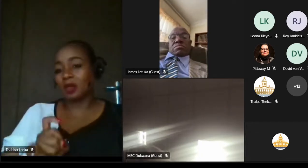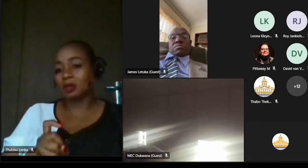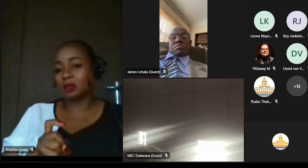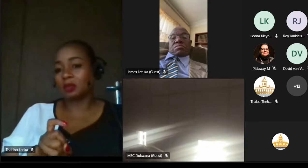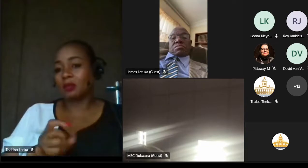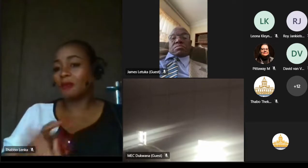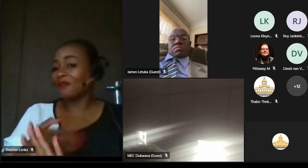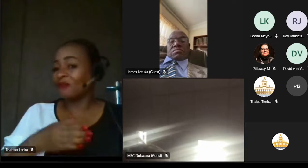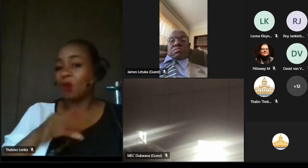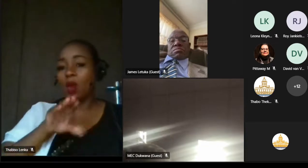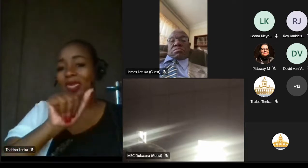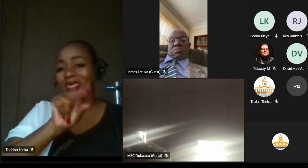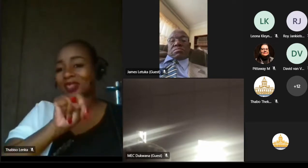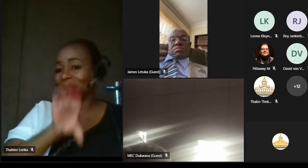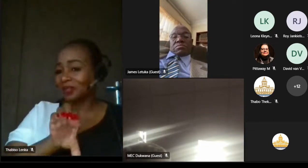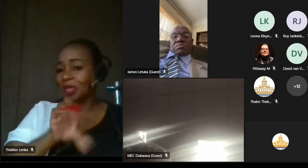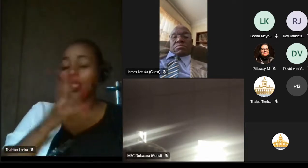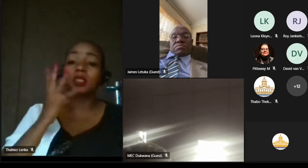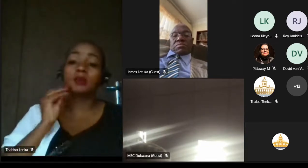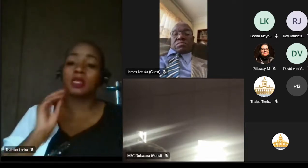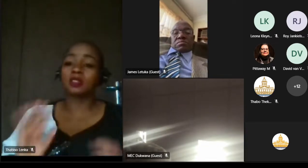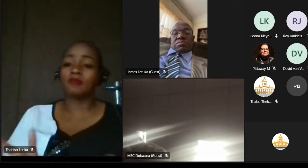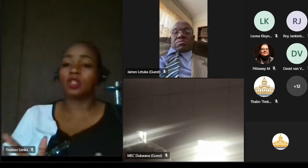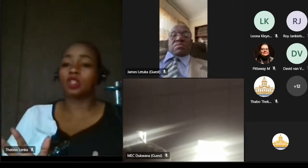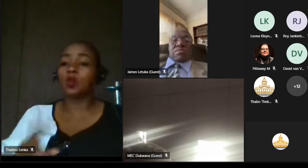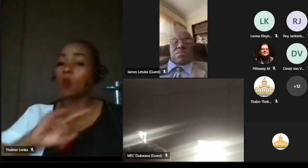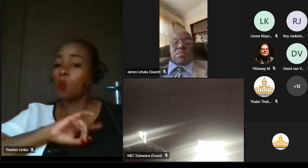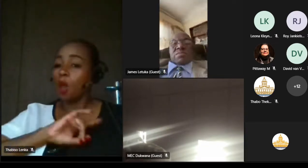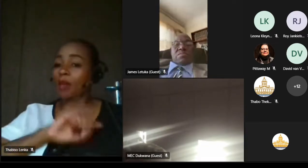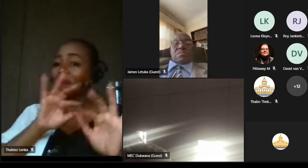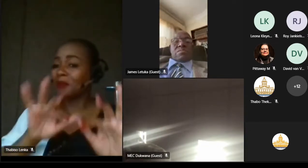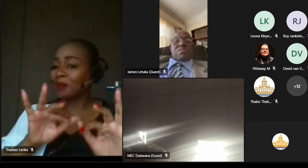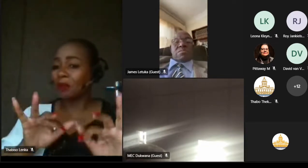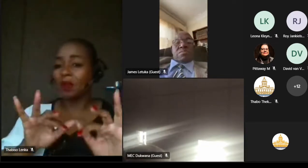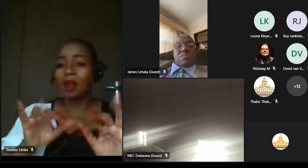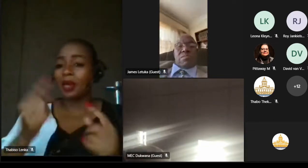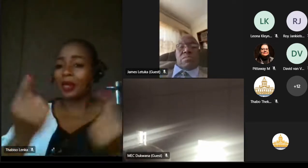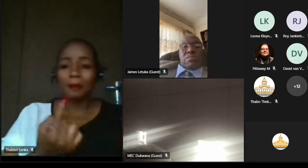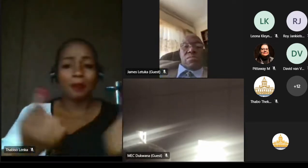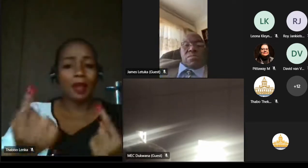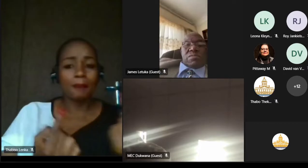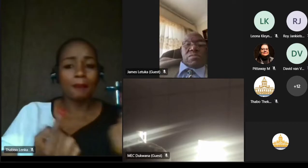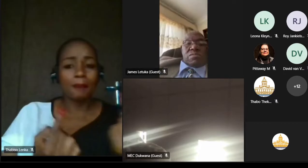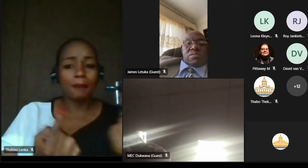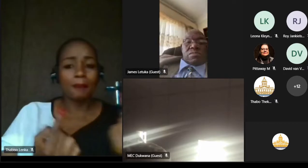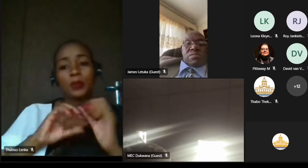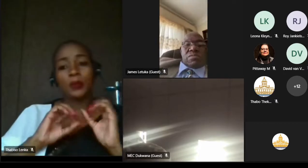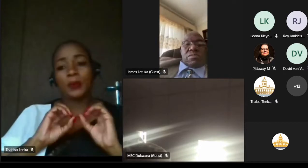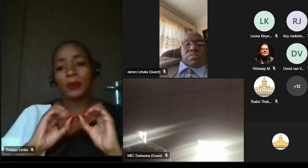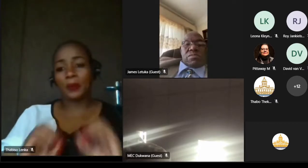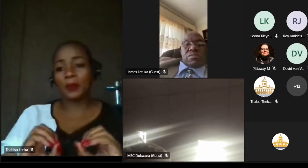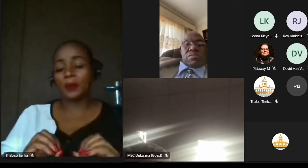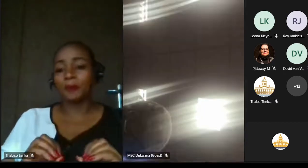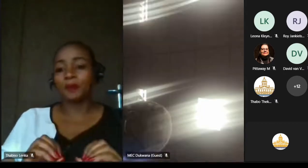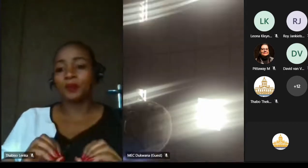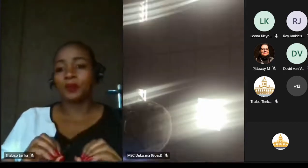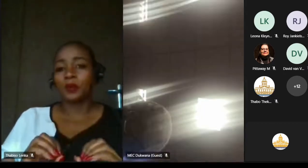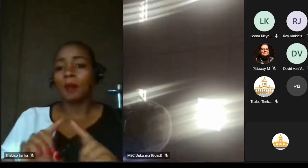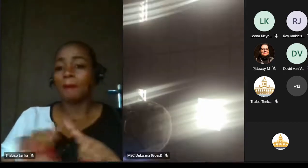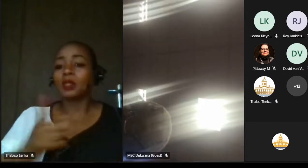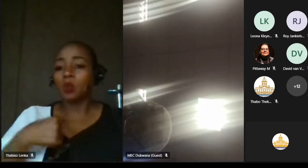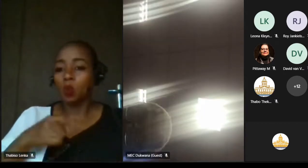ever contested, precisely because the turnout in particular has been disappointing, in part as a result of